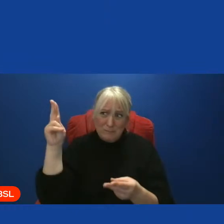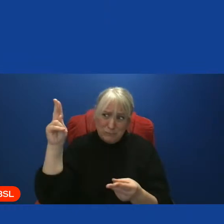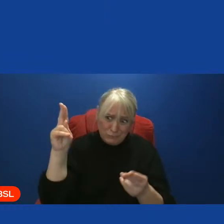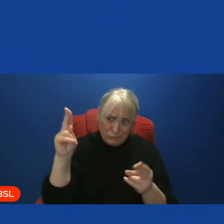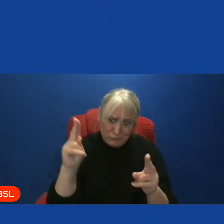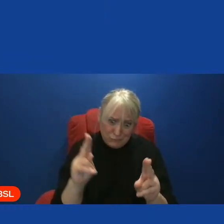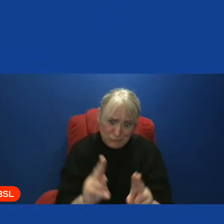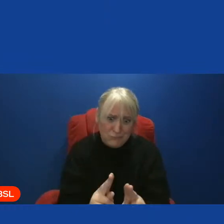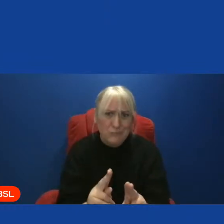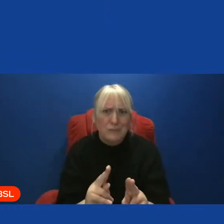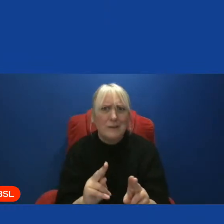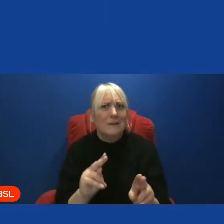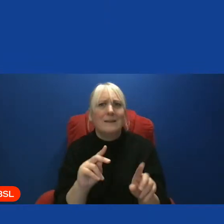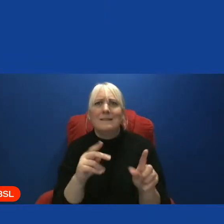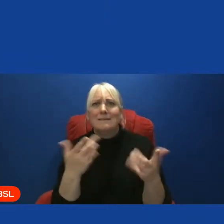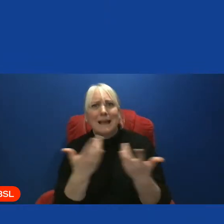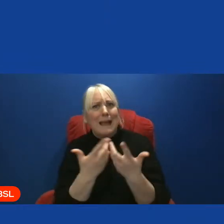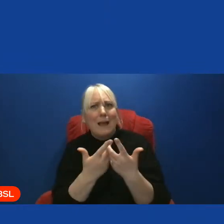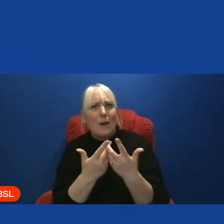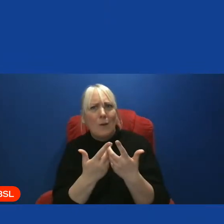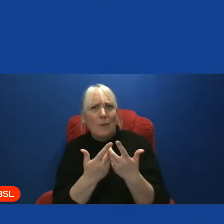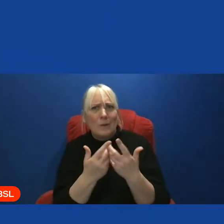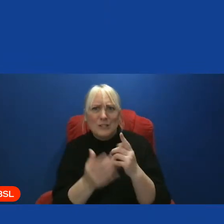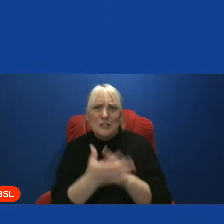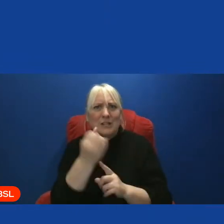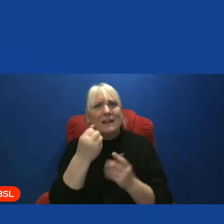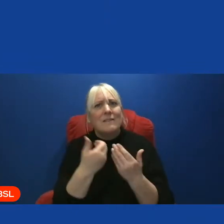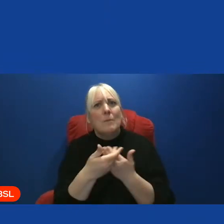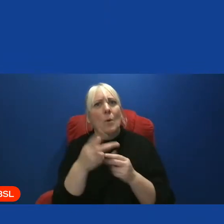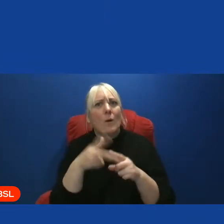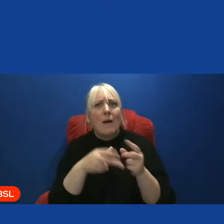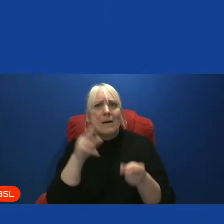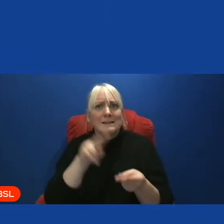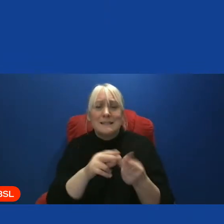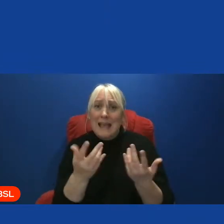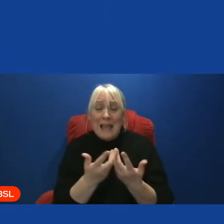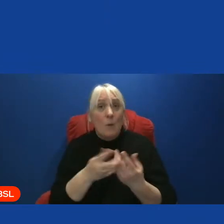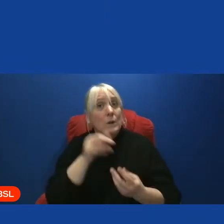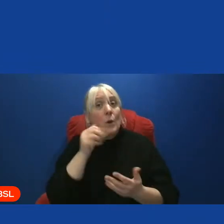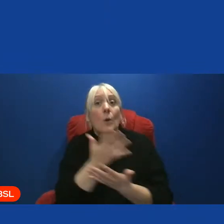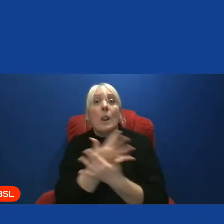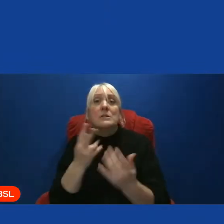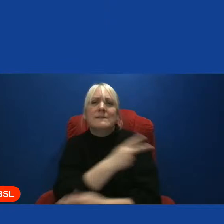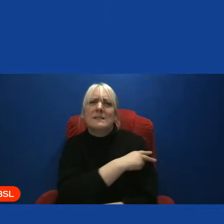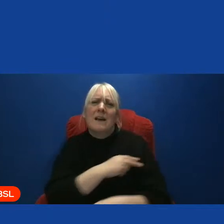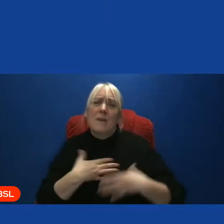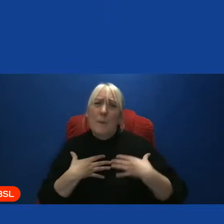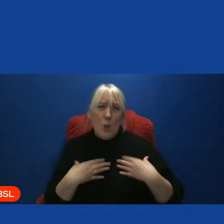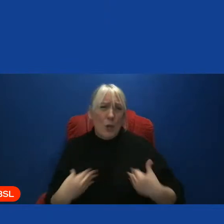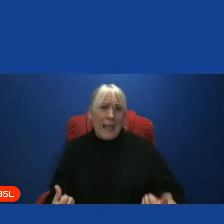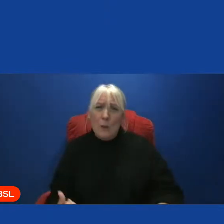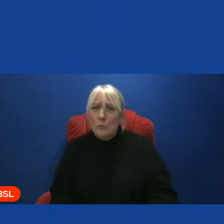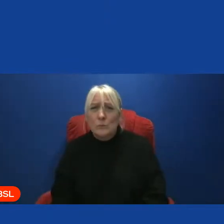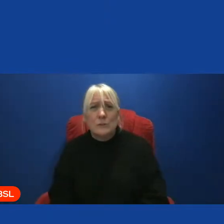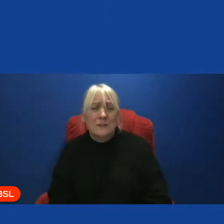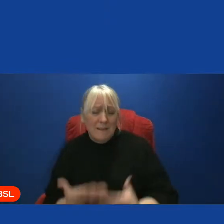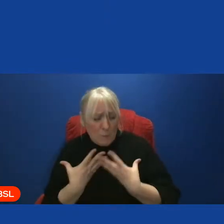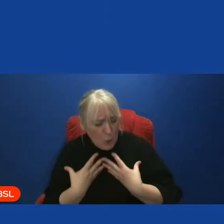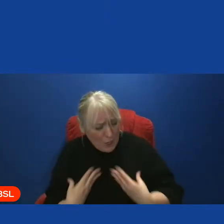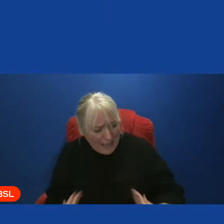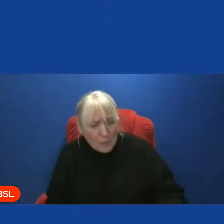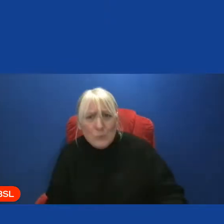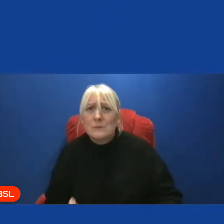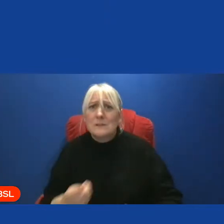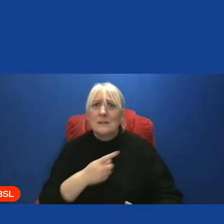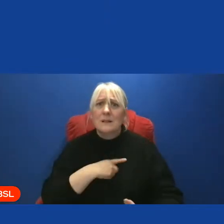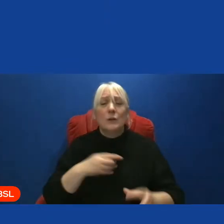can strip it back anymore? And we know that these people are already burning out due to dealing with all the issues Angela outlined. Nobody